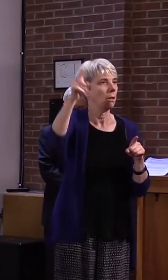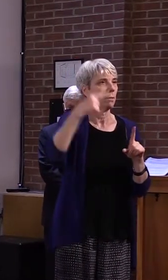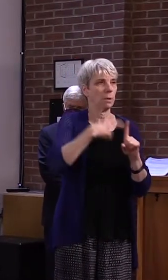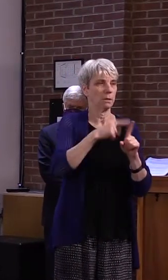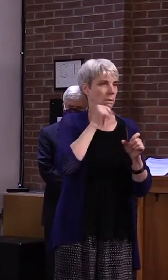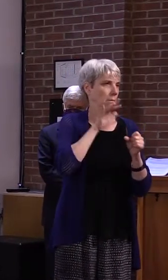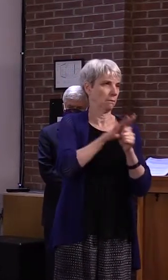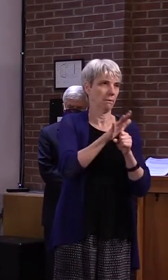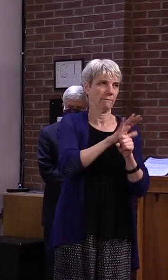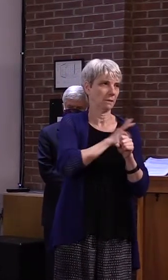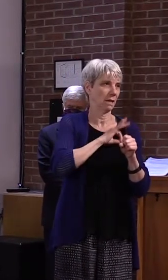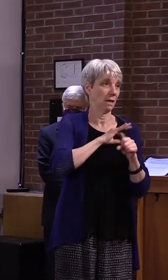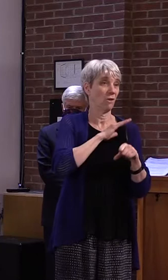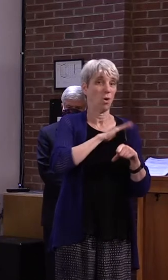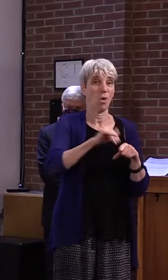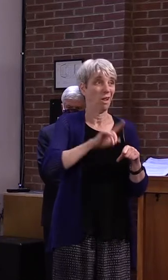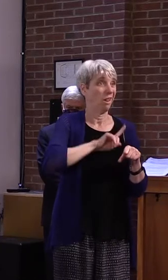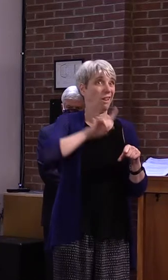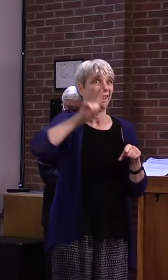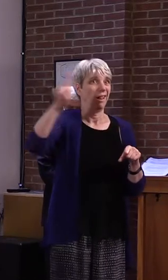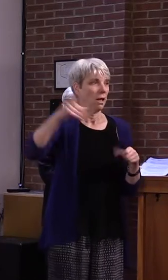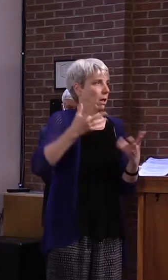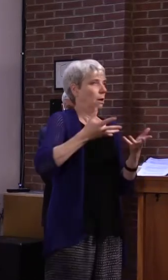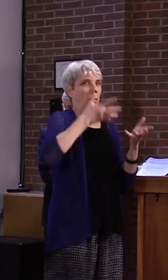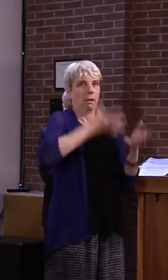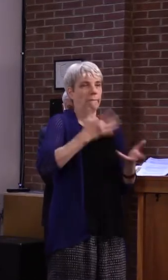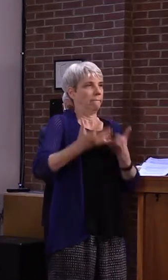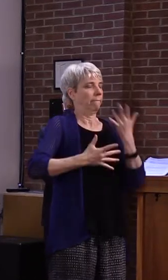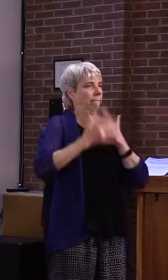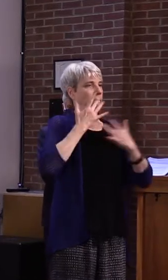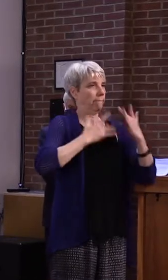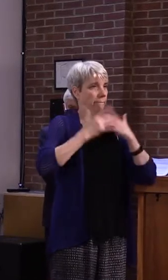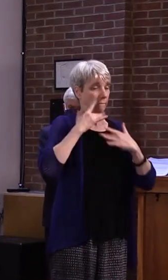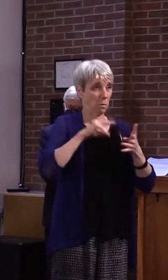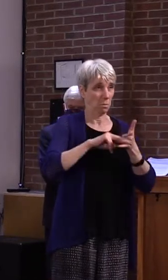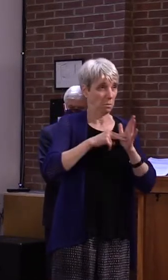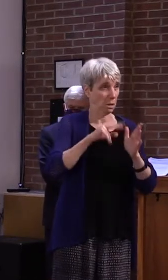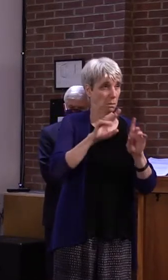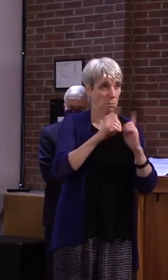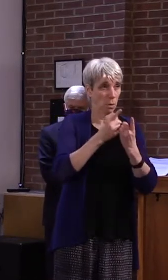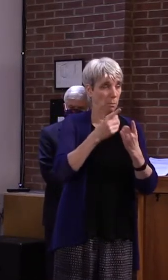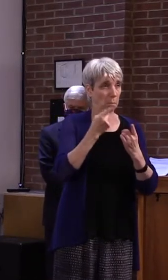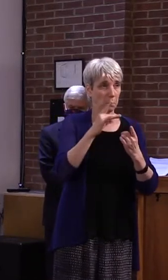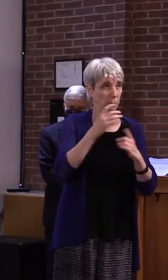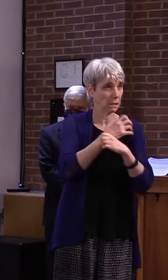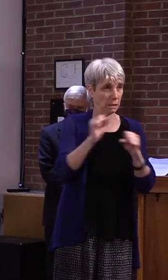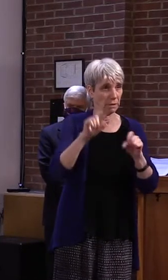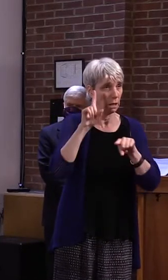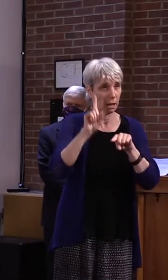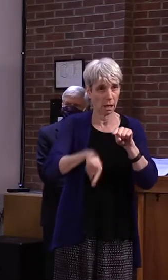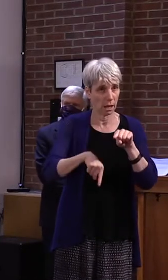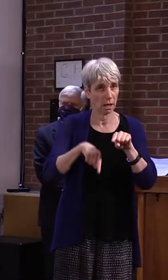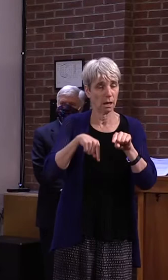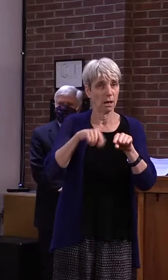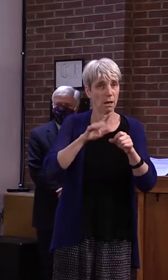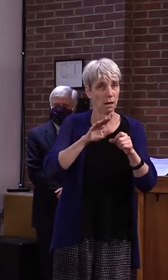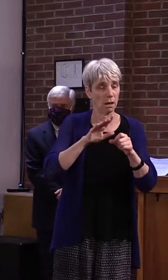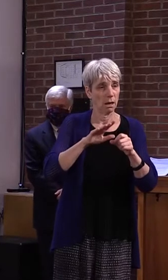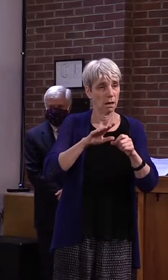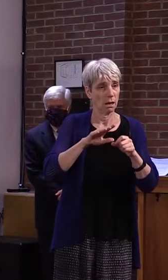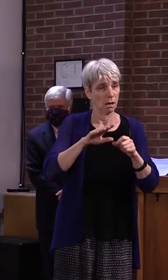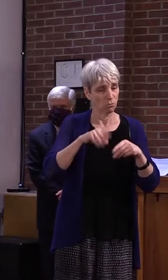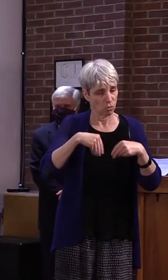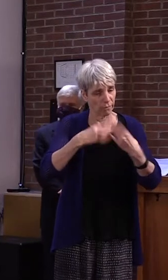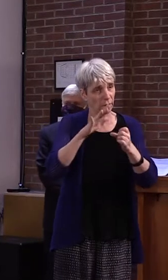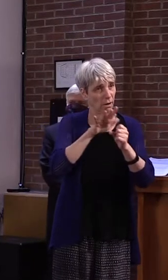So is Department of Public Safety unable to adequately staff law enforcement